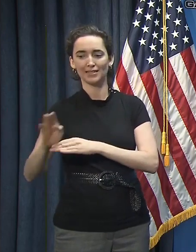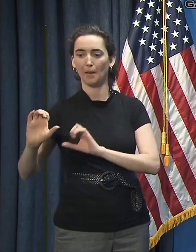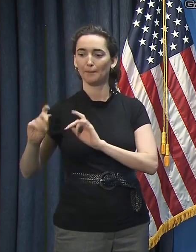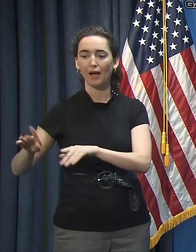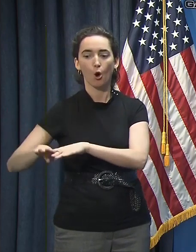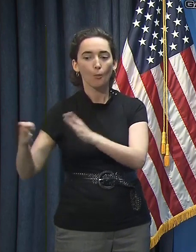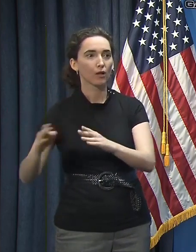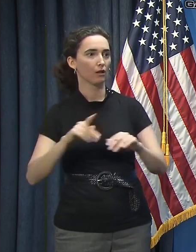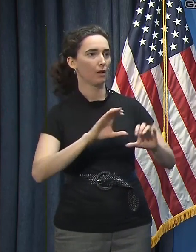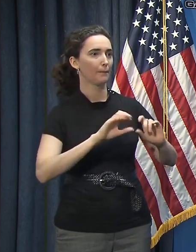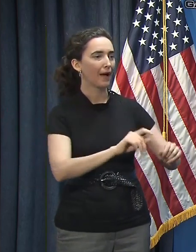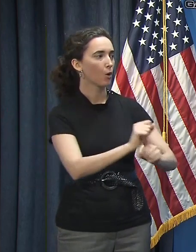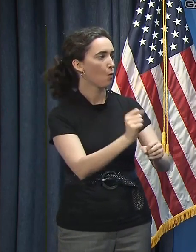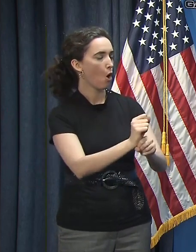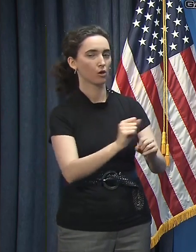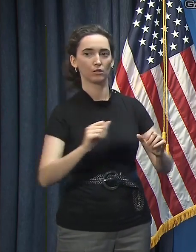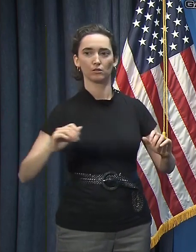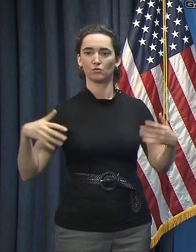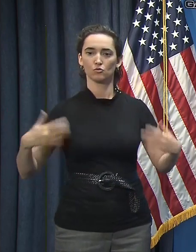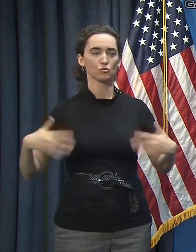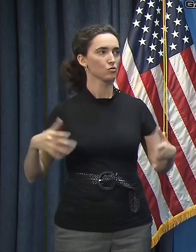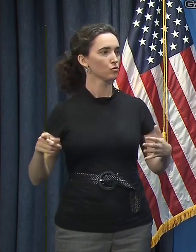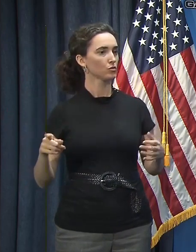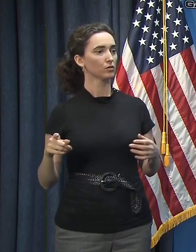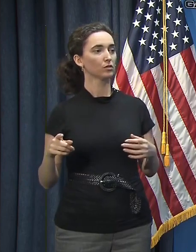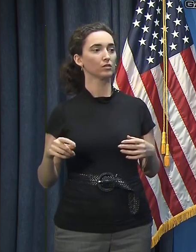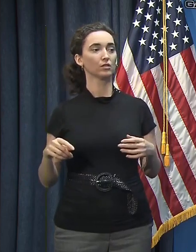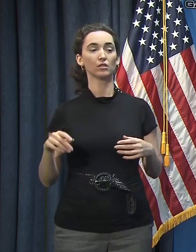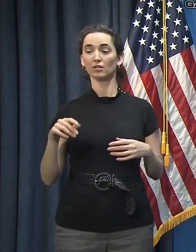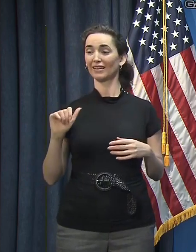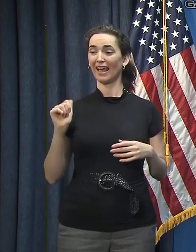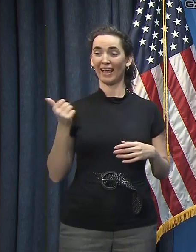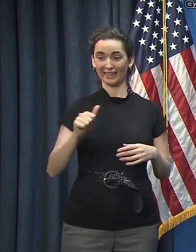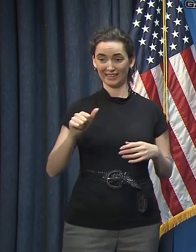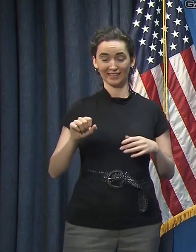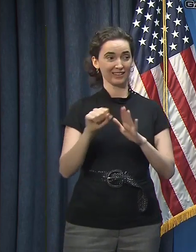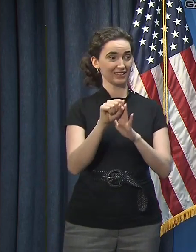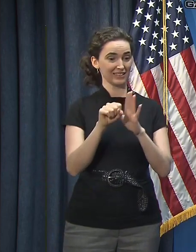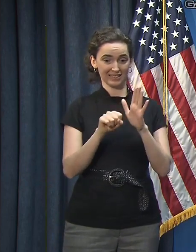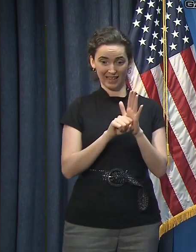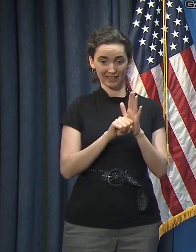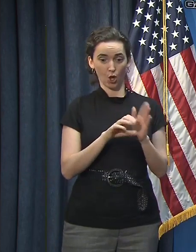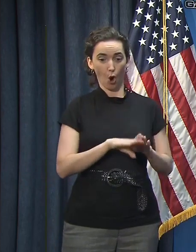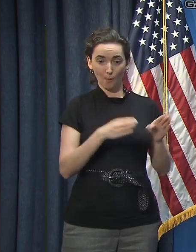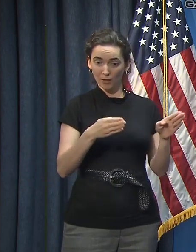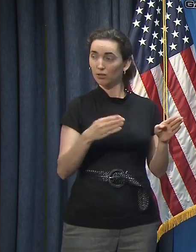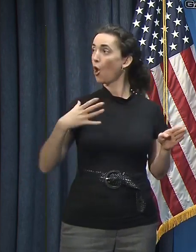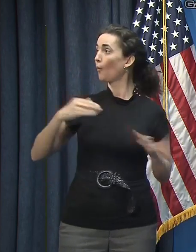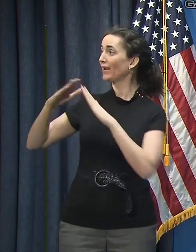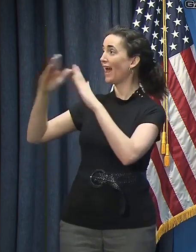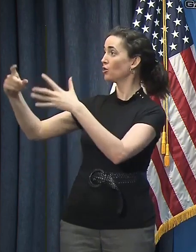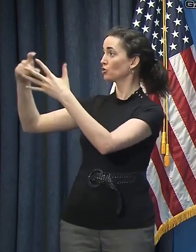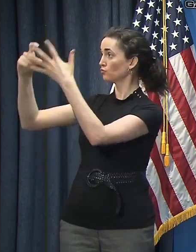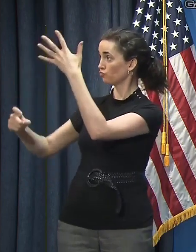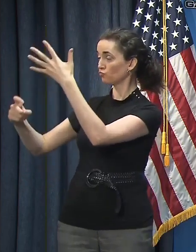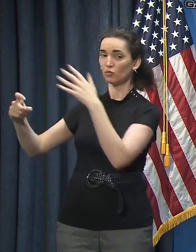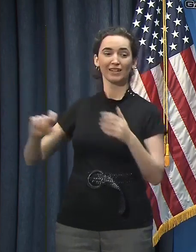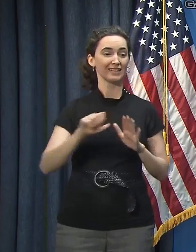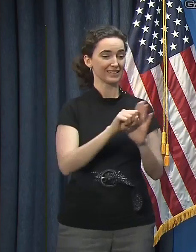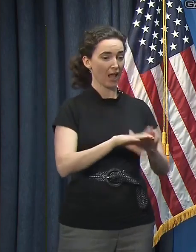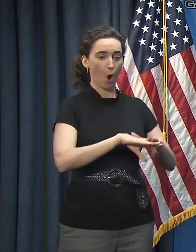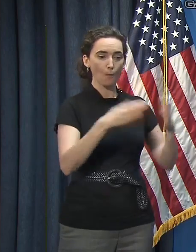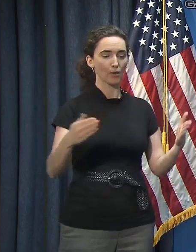reopen. And none of the nine states that have reopened or reopening right now have met the criteria from the White House. So I